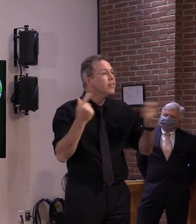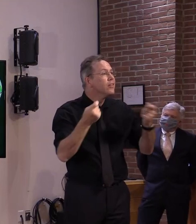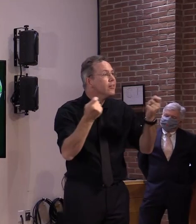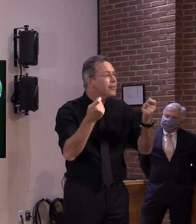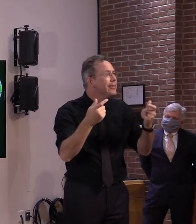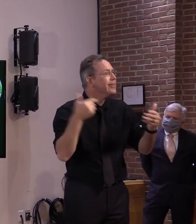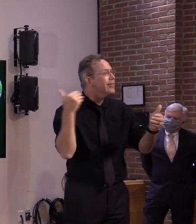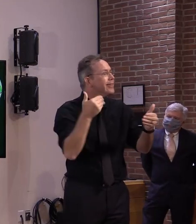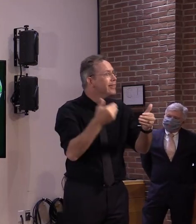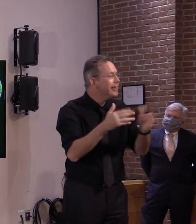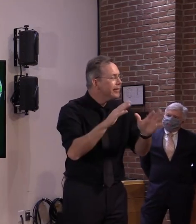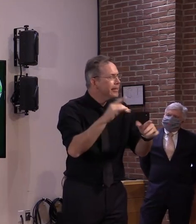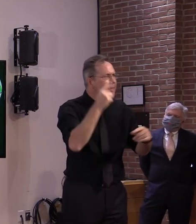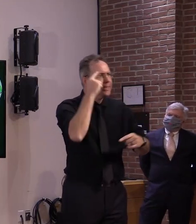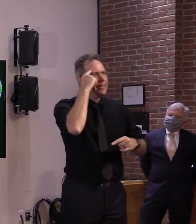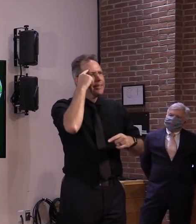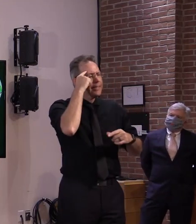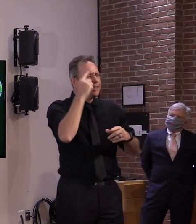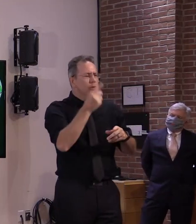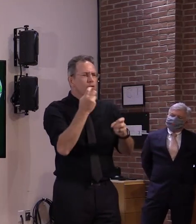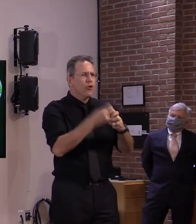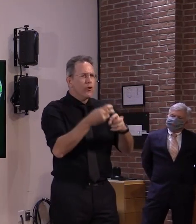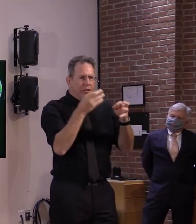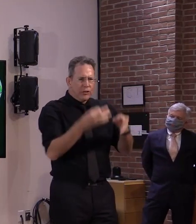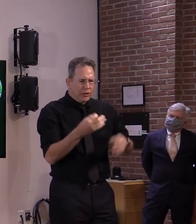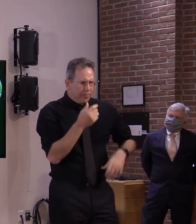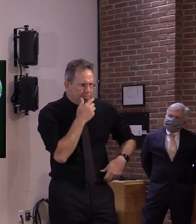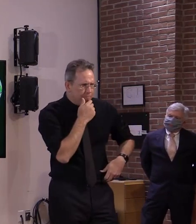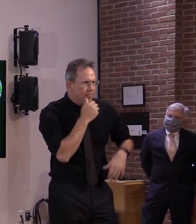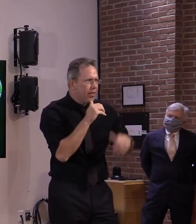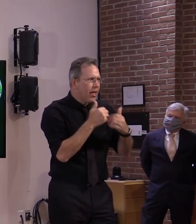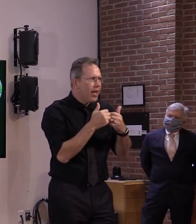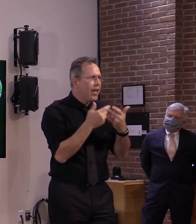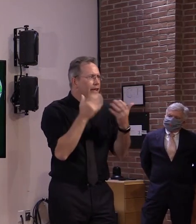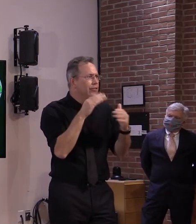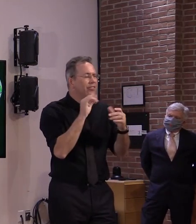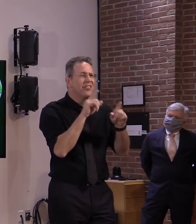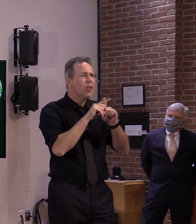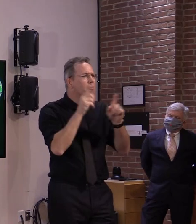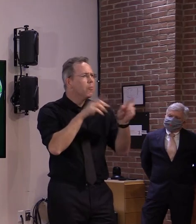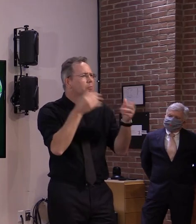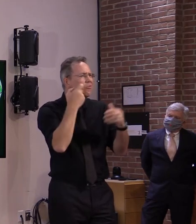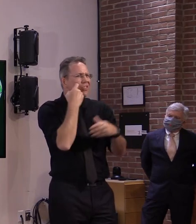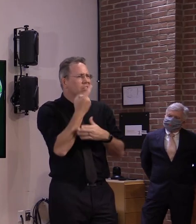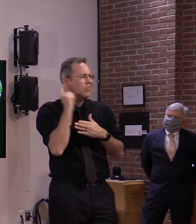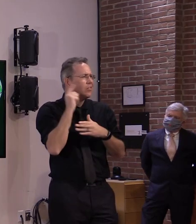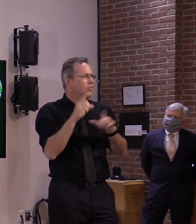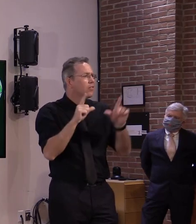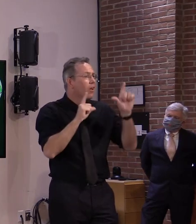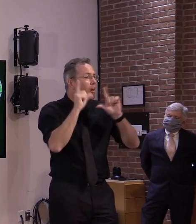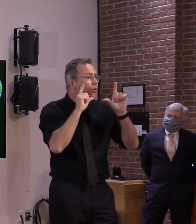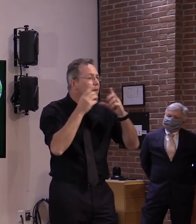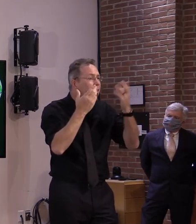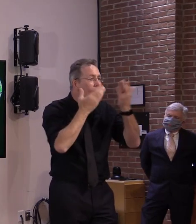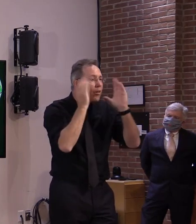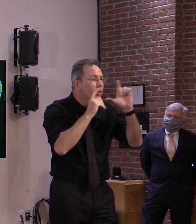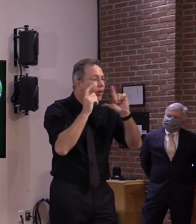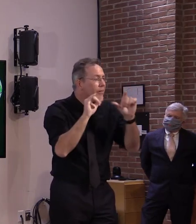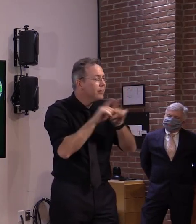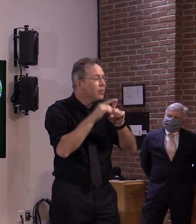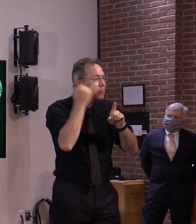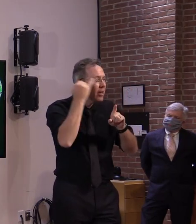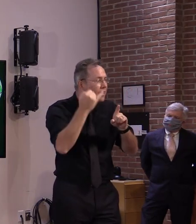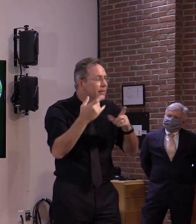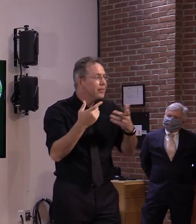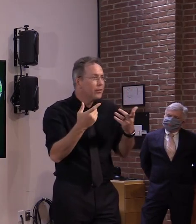celebrate, just as many of us did for Halloween. For Thanksgiving and through New Year's, we have to take a hard look at whether